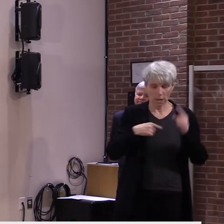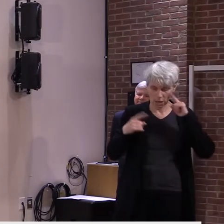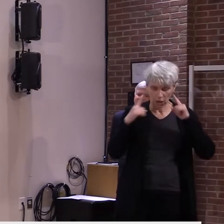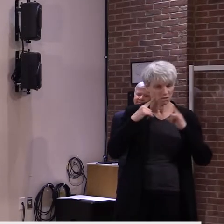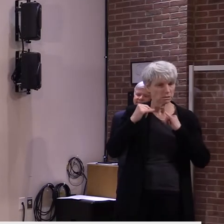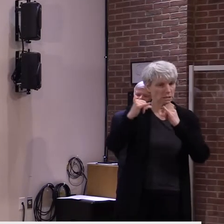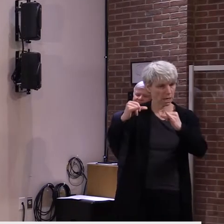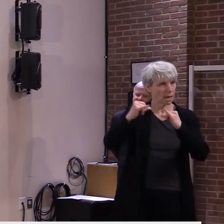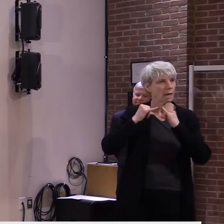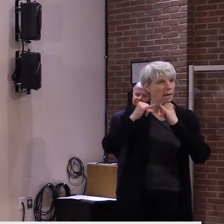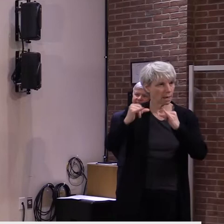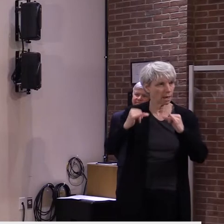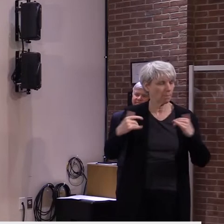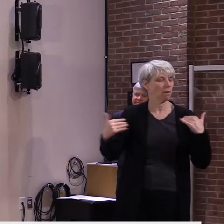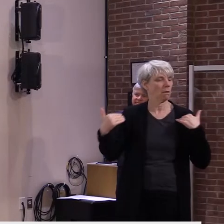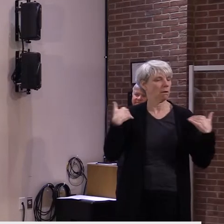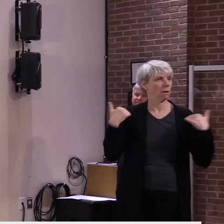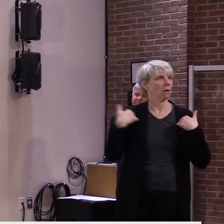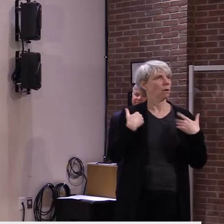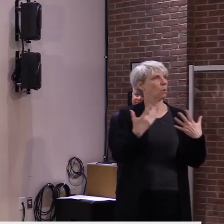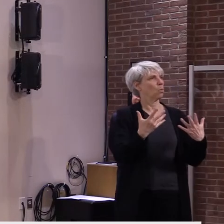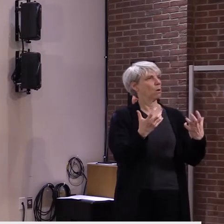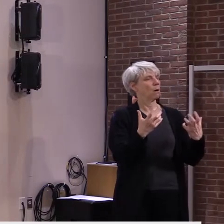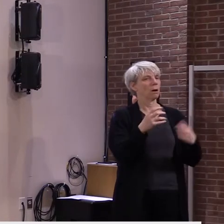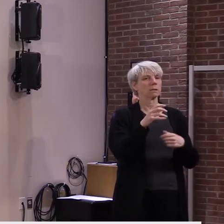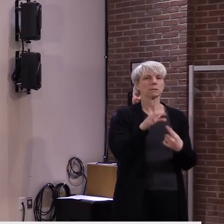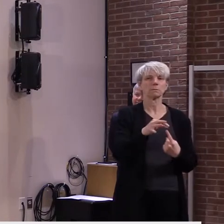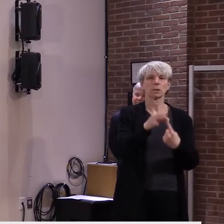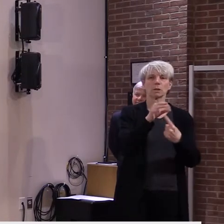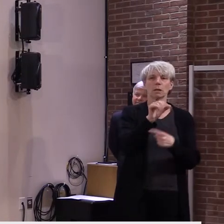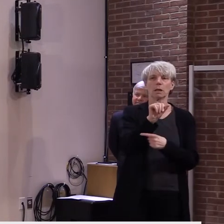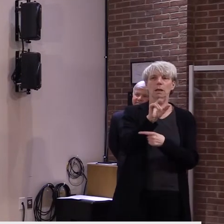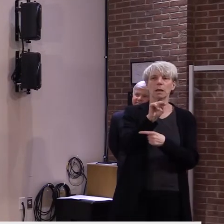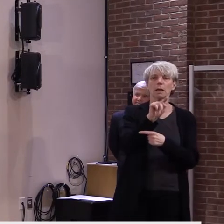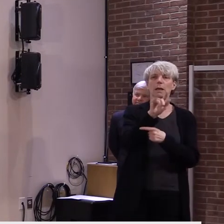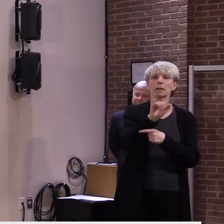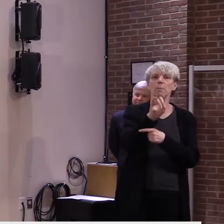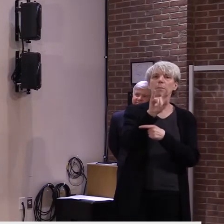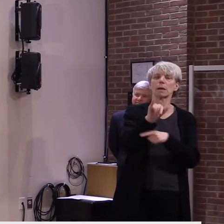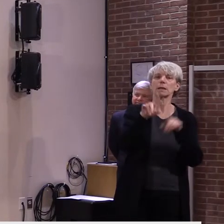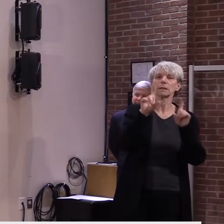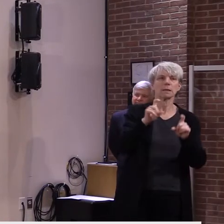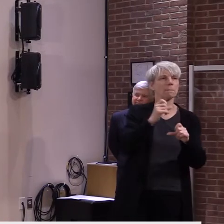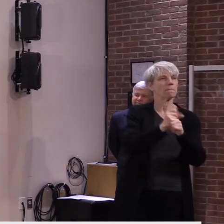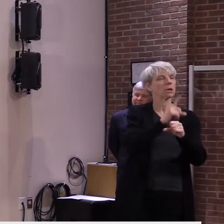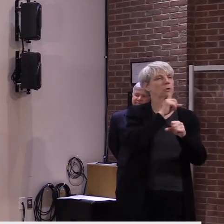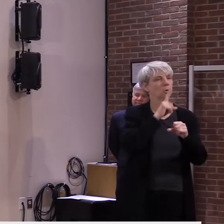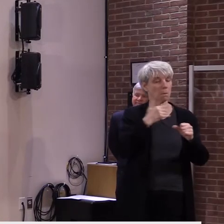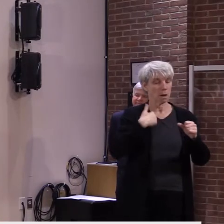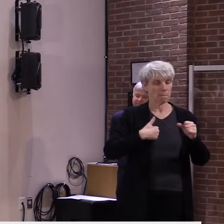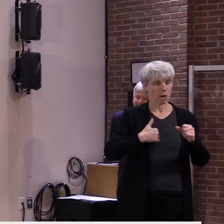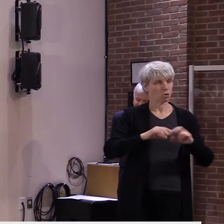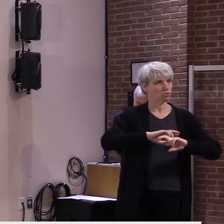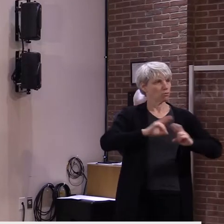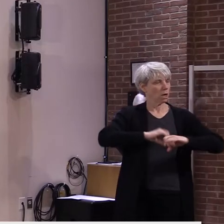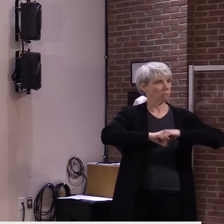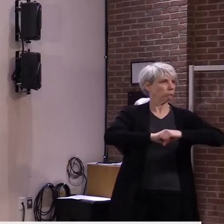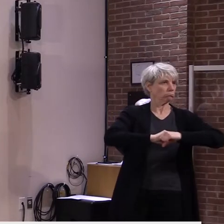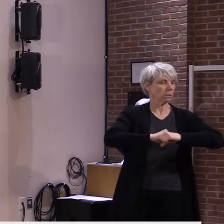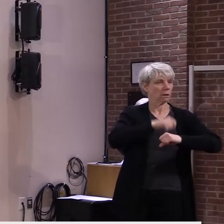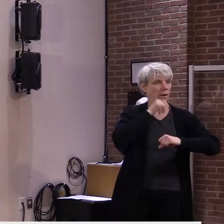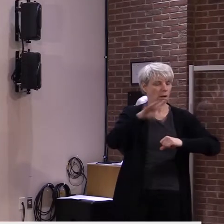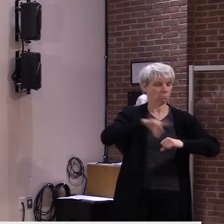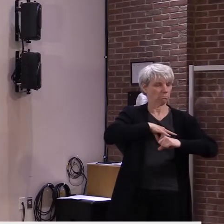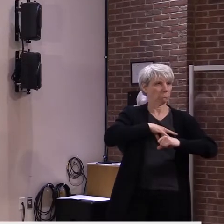that you received from your viewer. The bottom line is I would like them to stay tuned and be